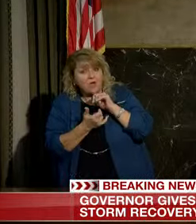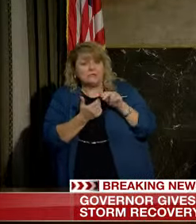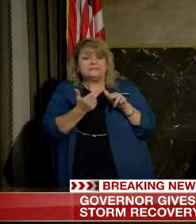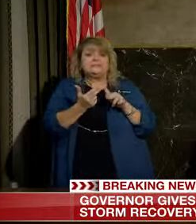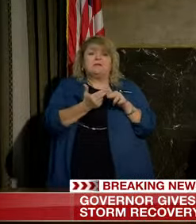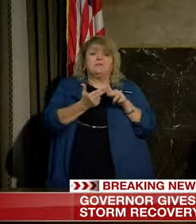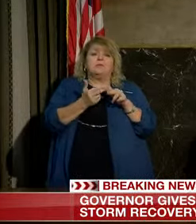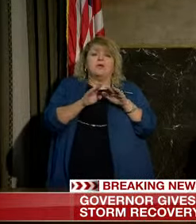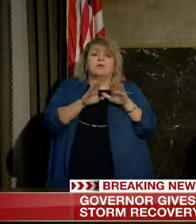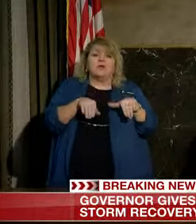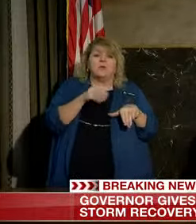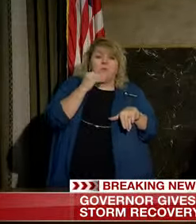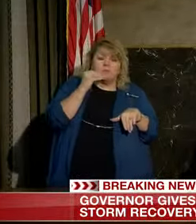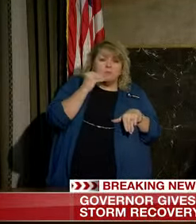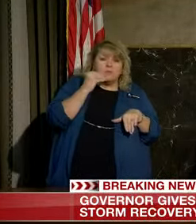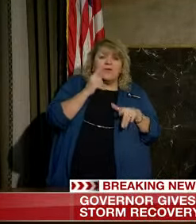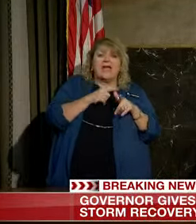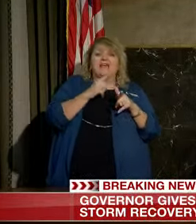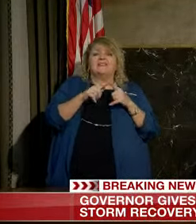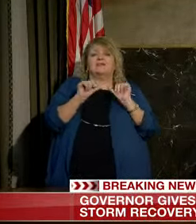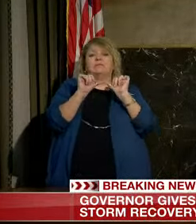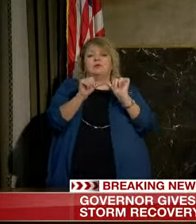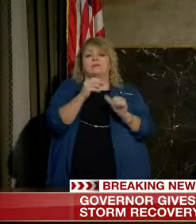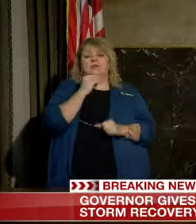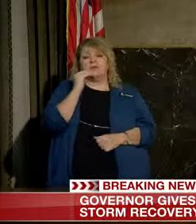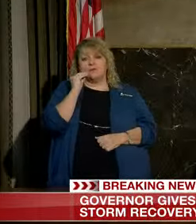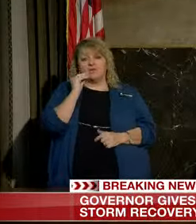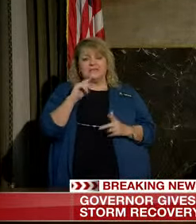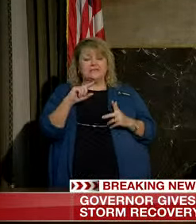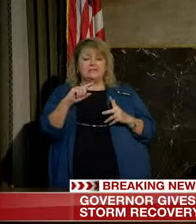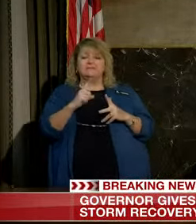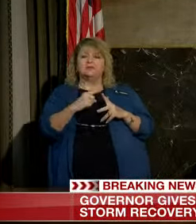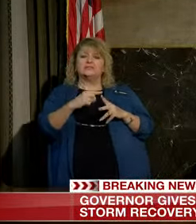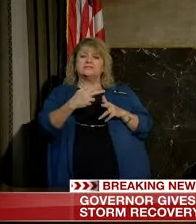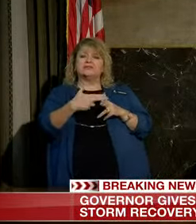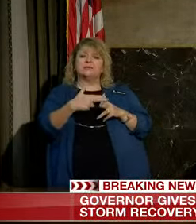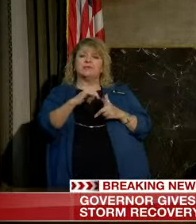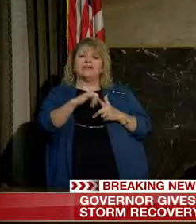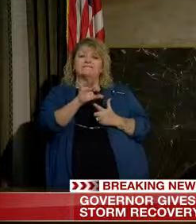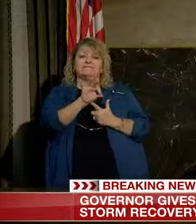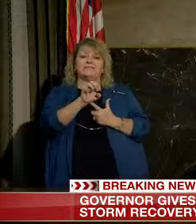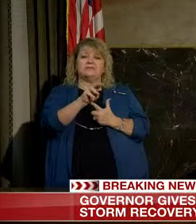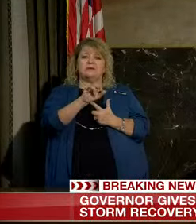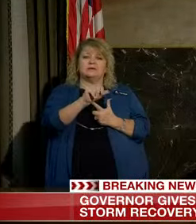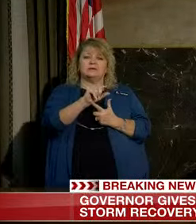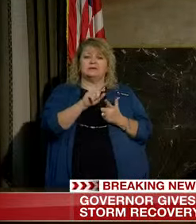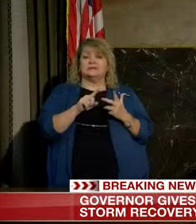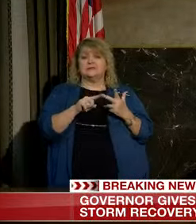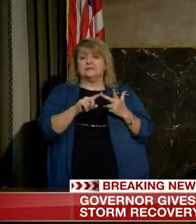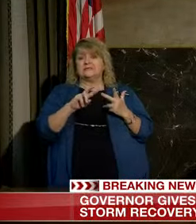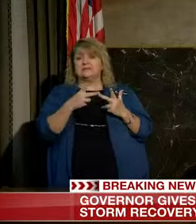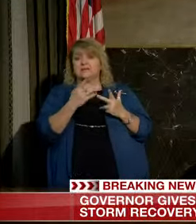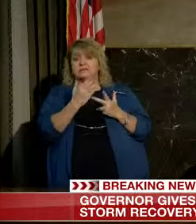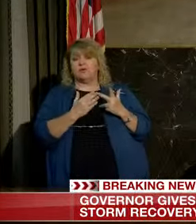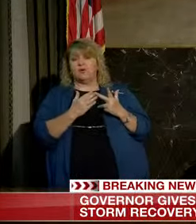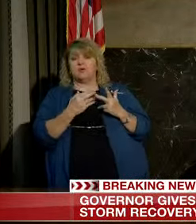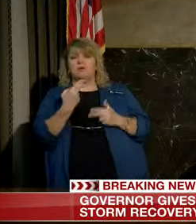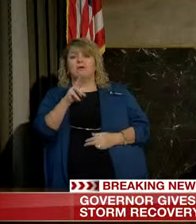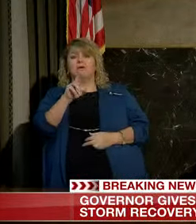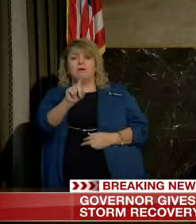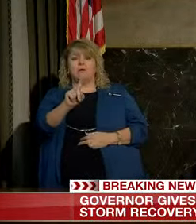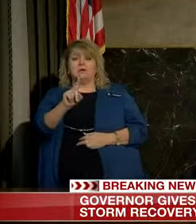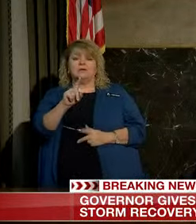permanent housing, as you know, the first part of that is administered by FEMA. The second part is administered by